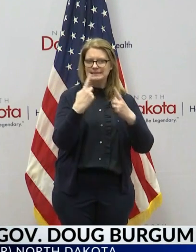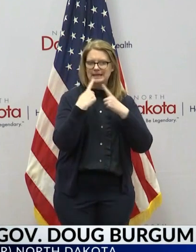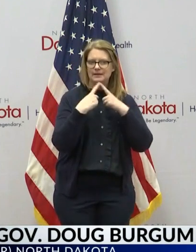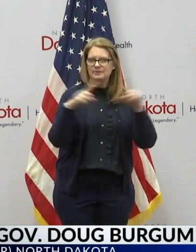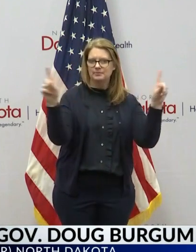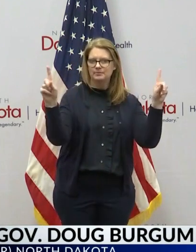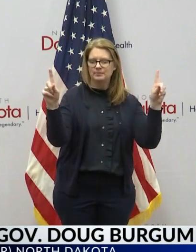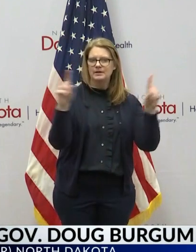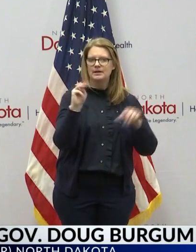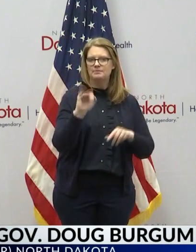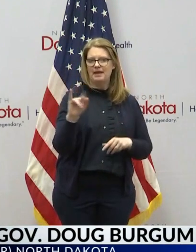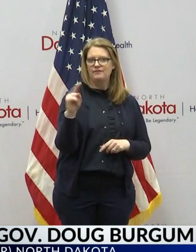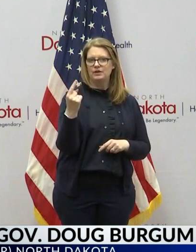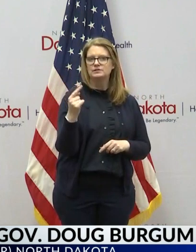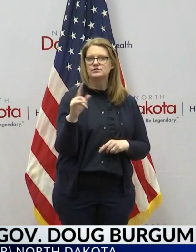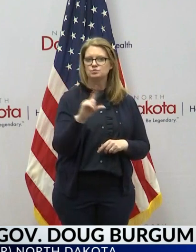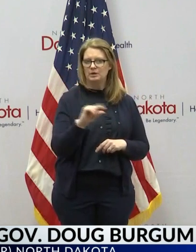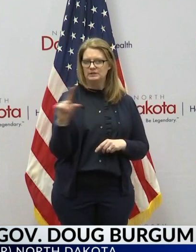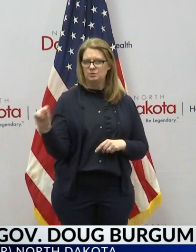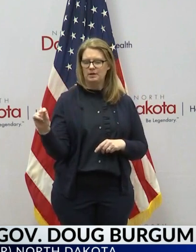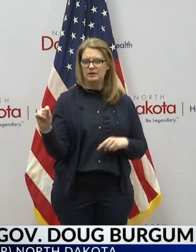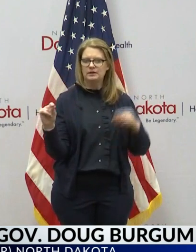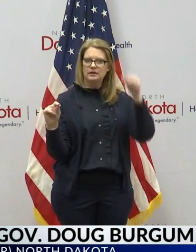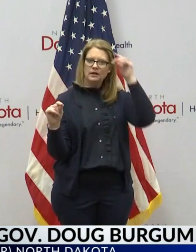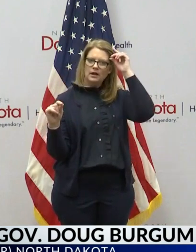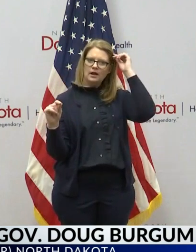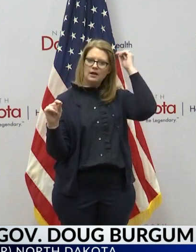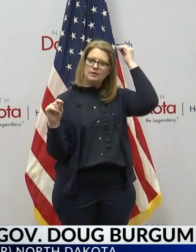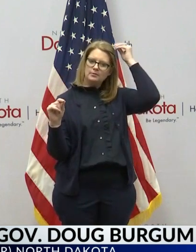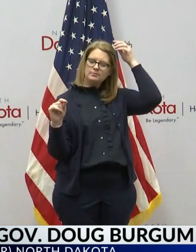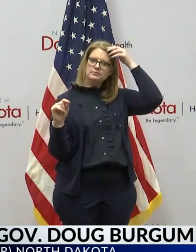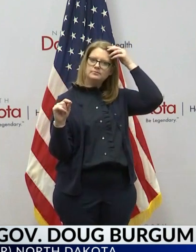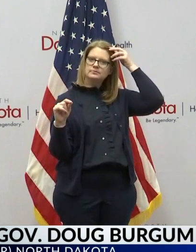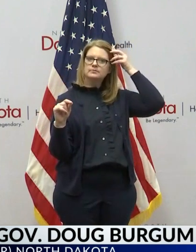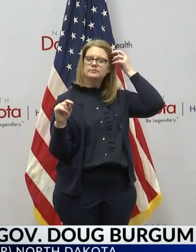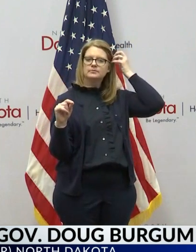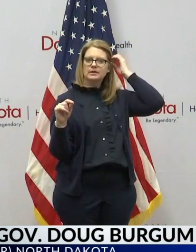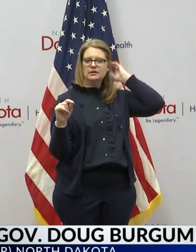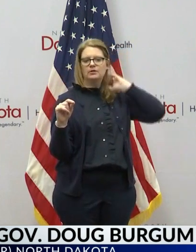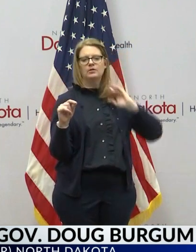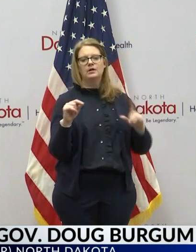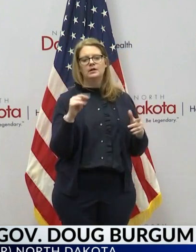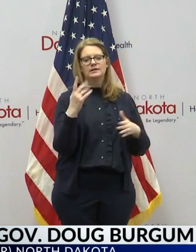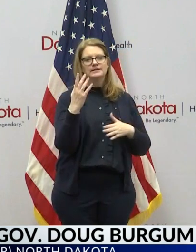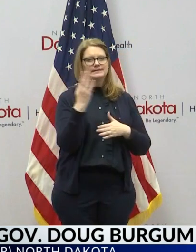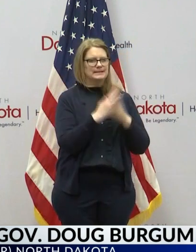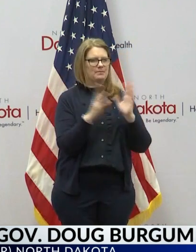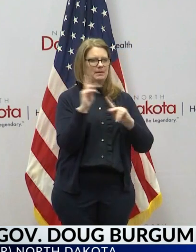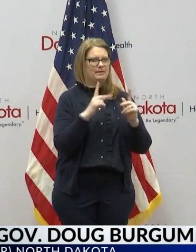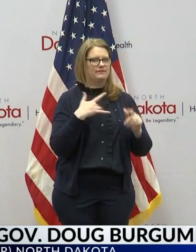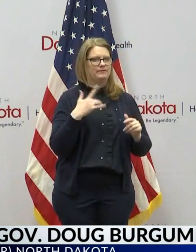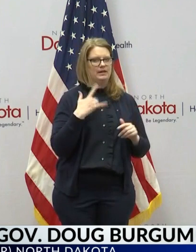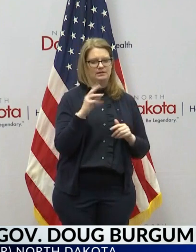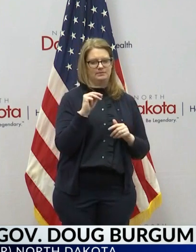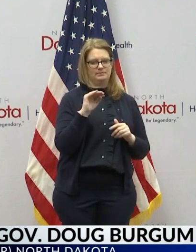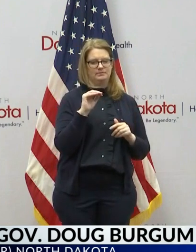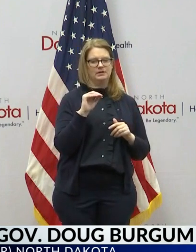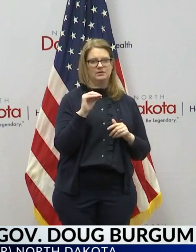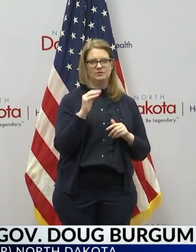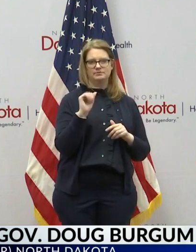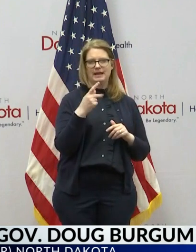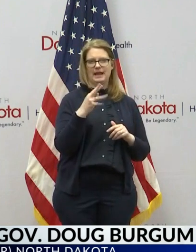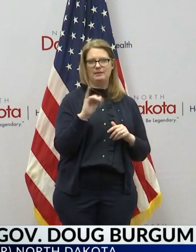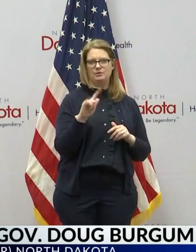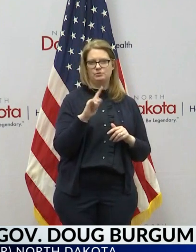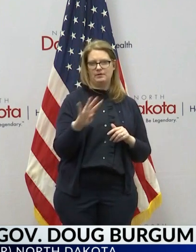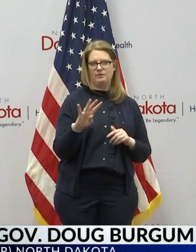May 1st, 2020. Some of you may think that Arbor Day was last week, April 24th, because it is other places in the